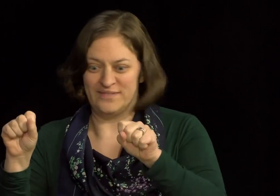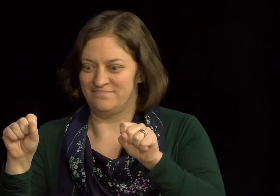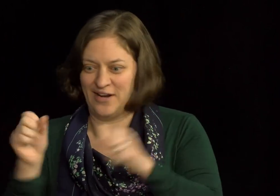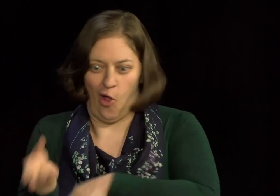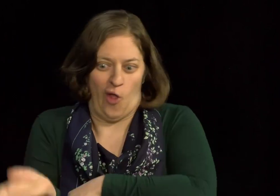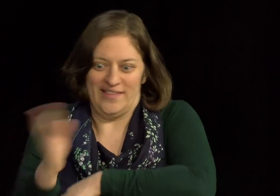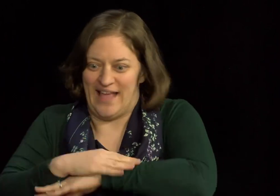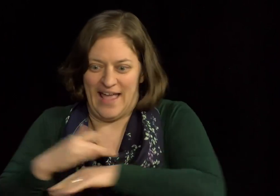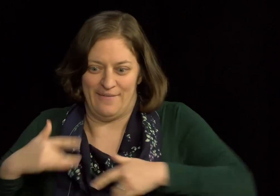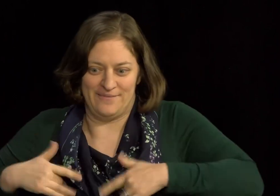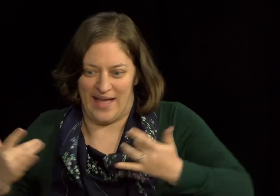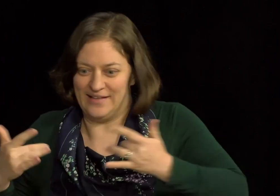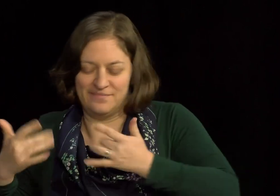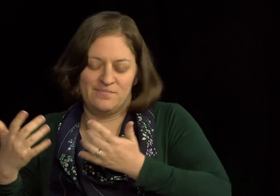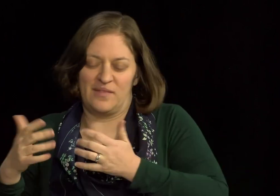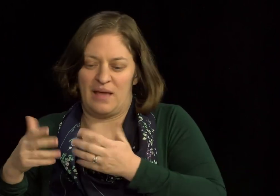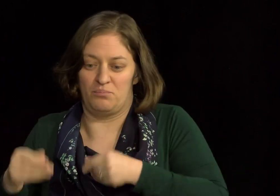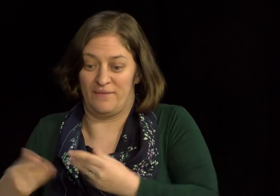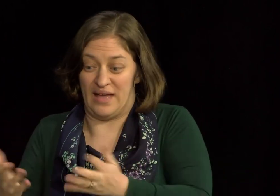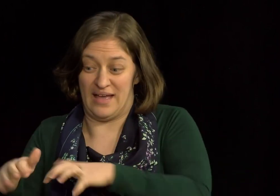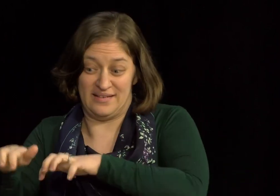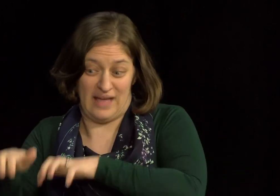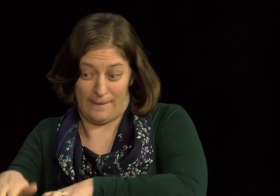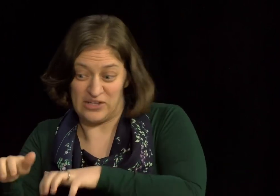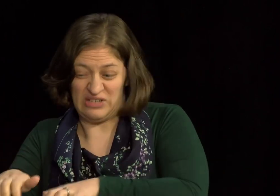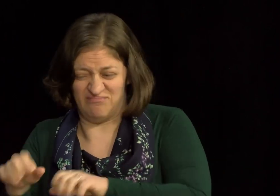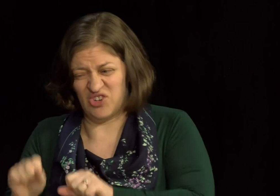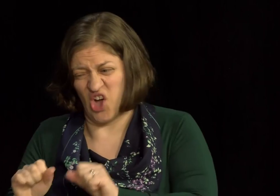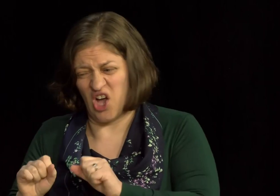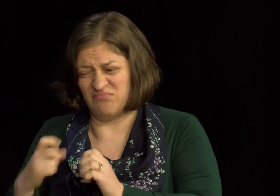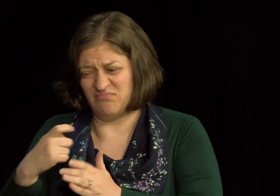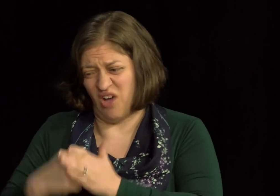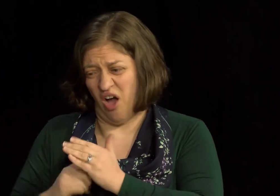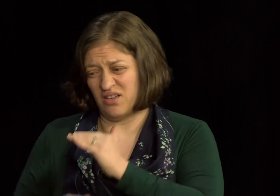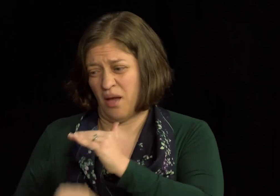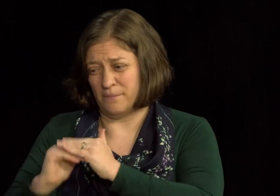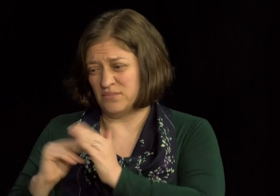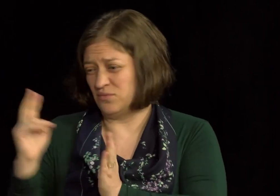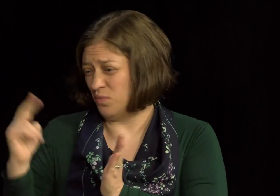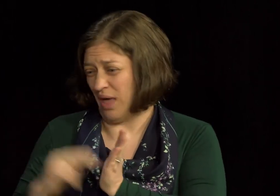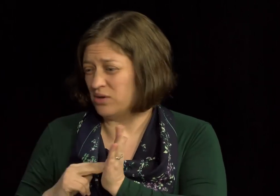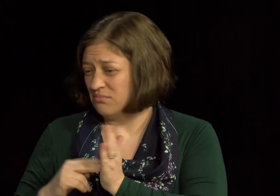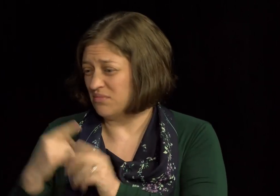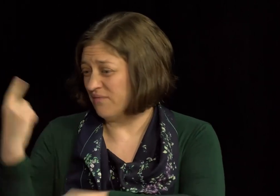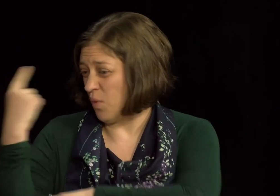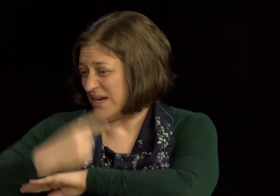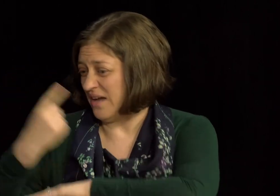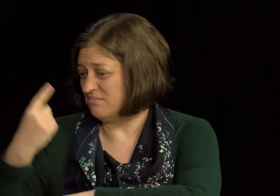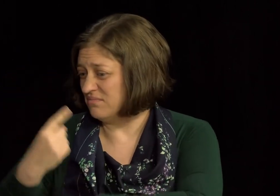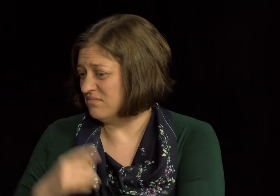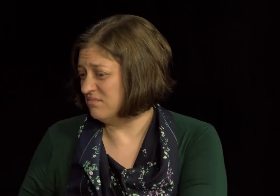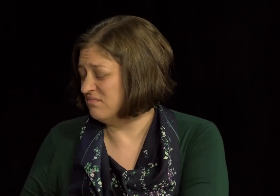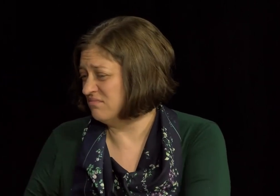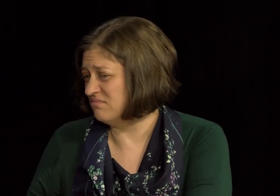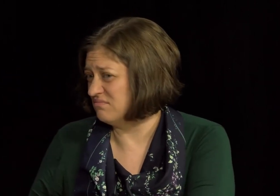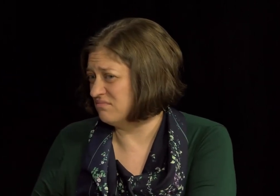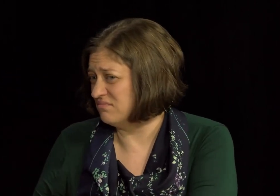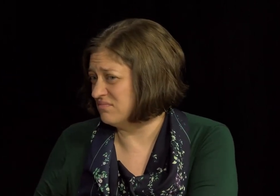So, you know, if you wanted somebody for an all-day event or something like that, and you wanted to provide captioning services all day, it might be a couple thousand dollars for an all-day